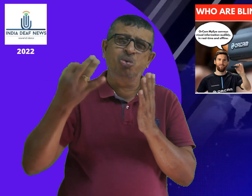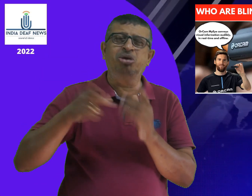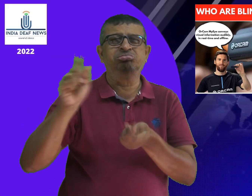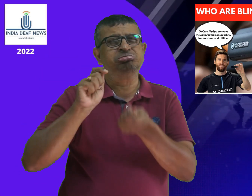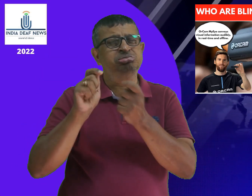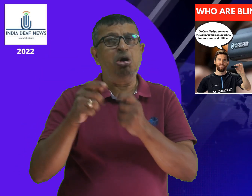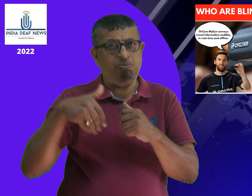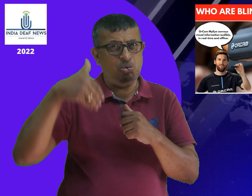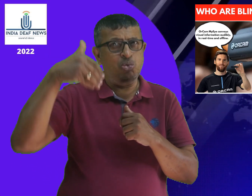Thank you.